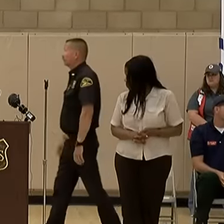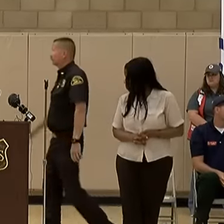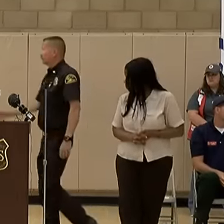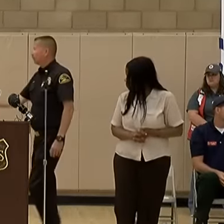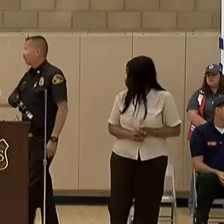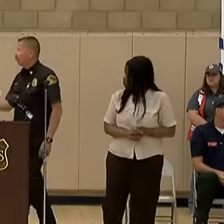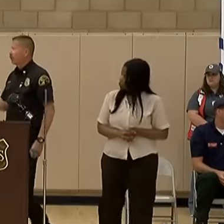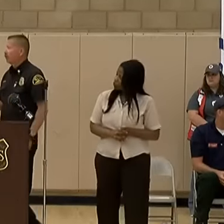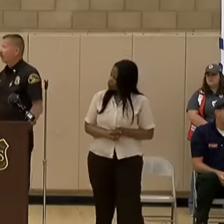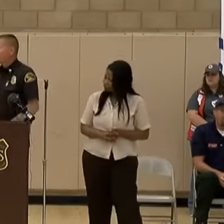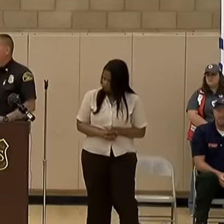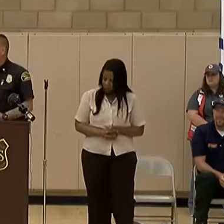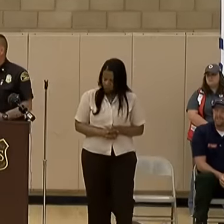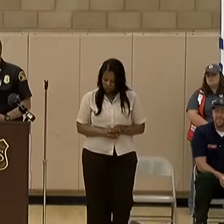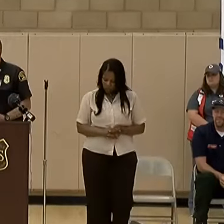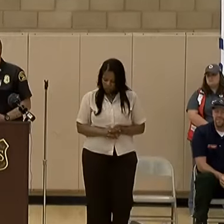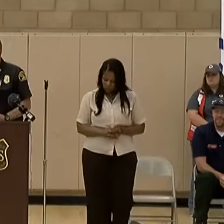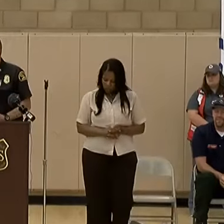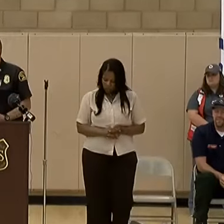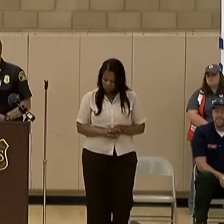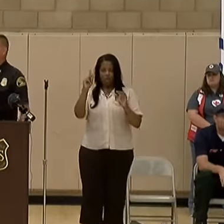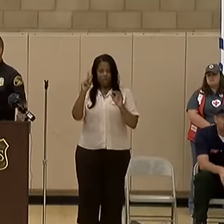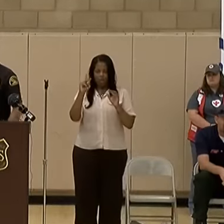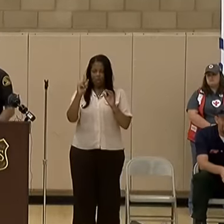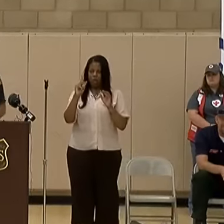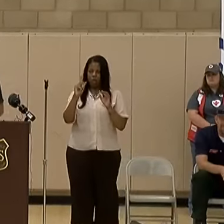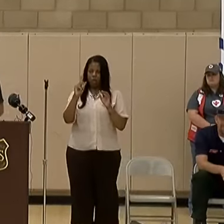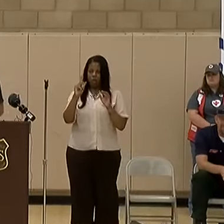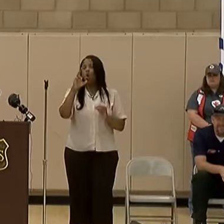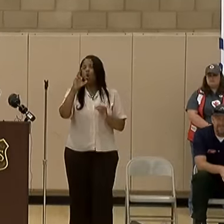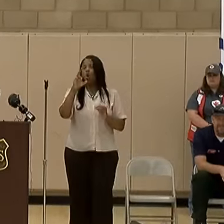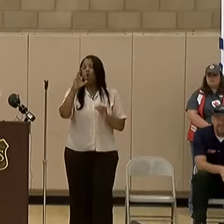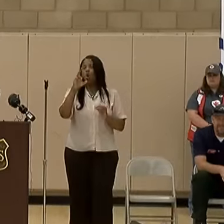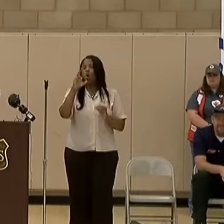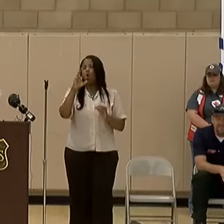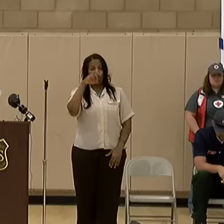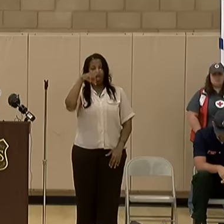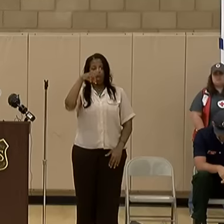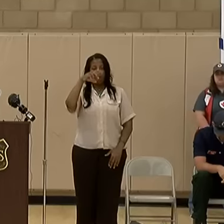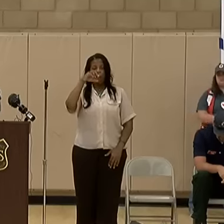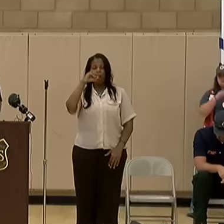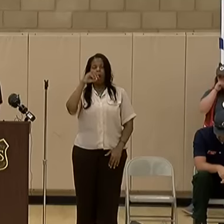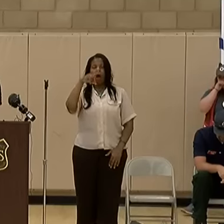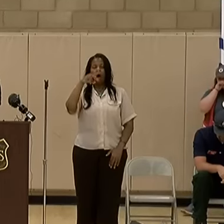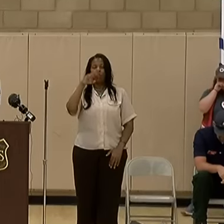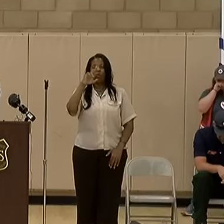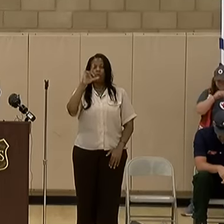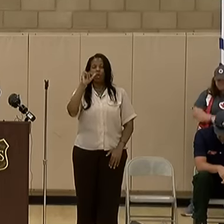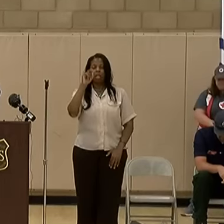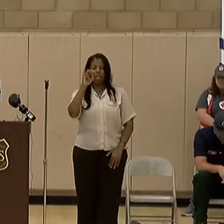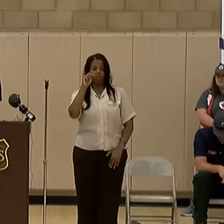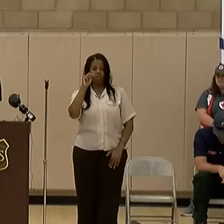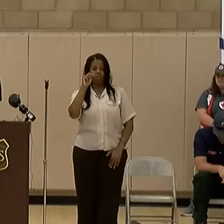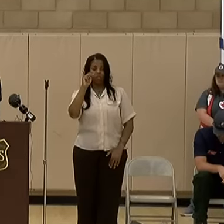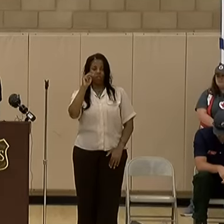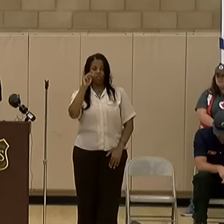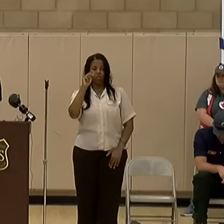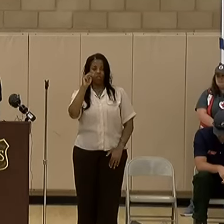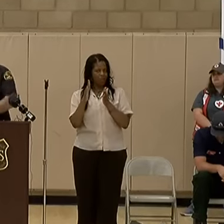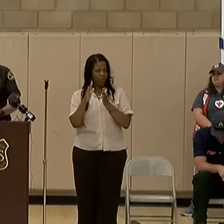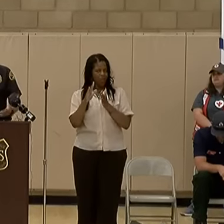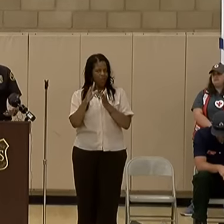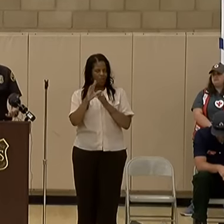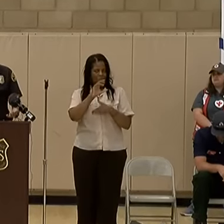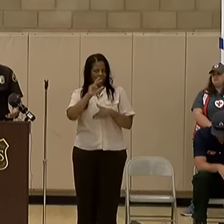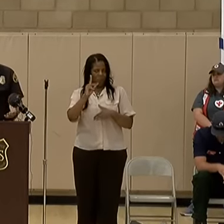that. Okay, a repopulation plan is what we're calling it. We build an incident action plan